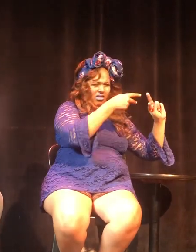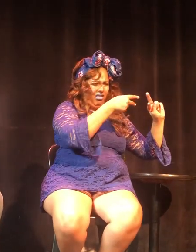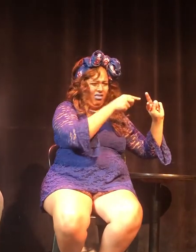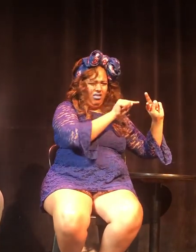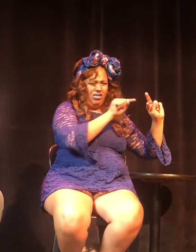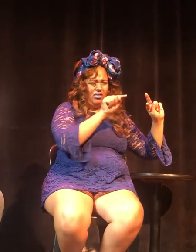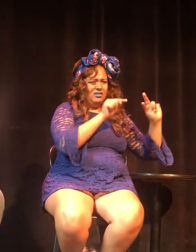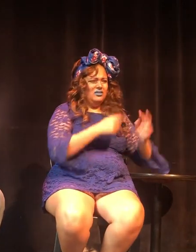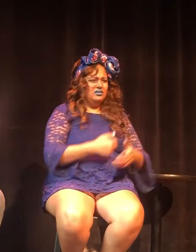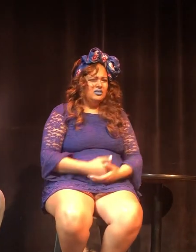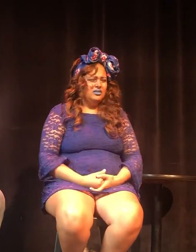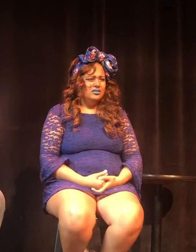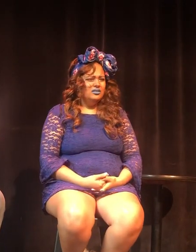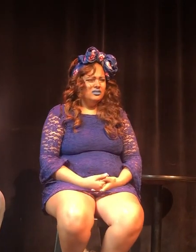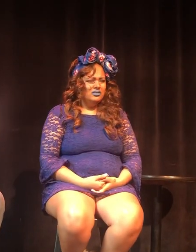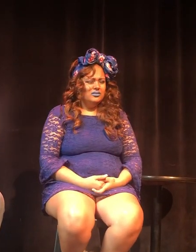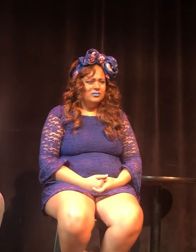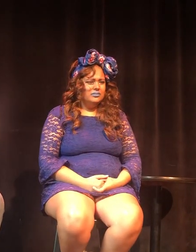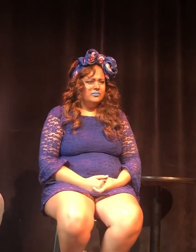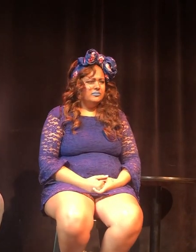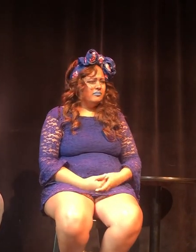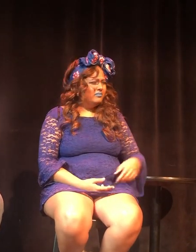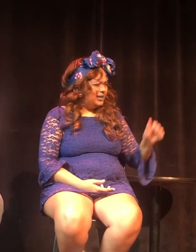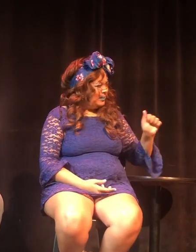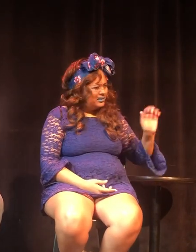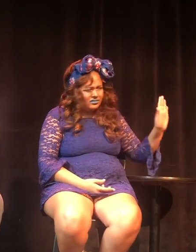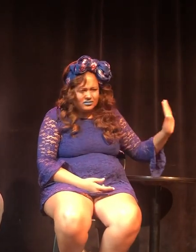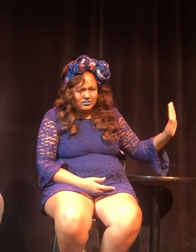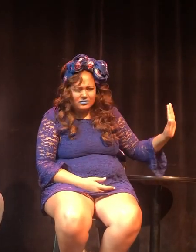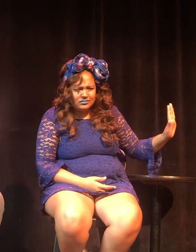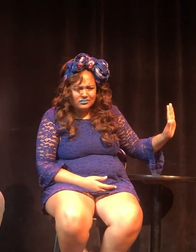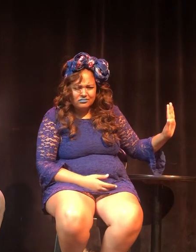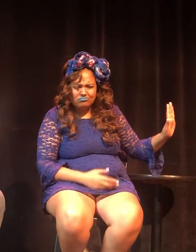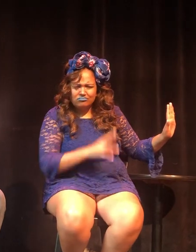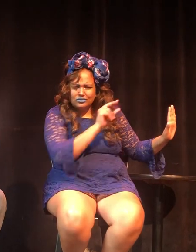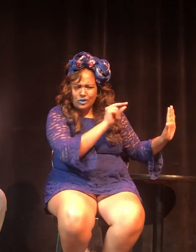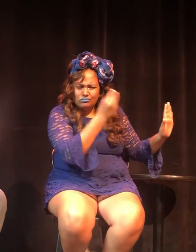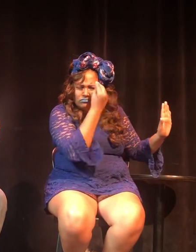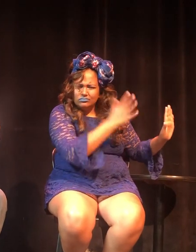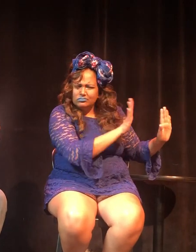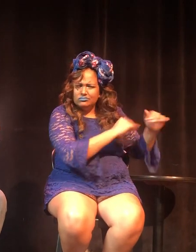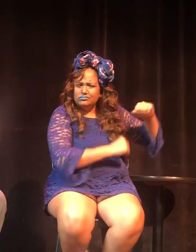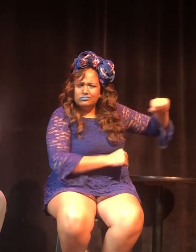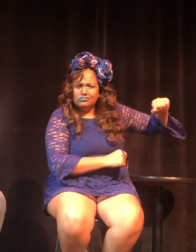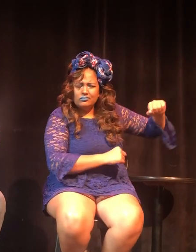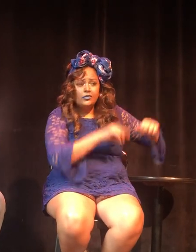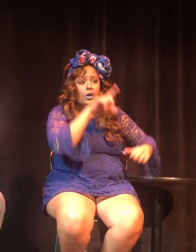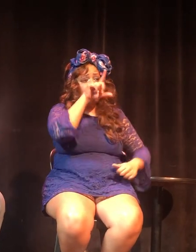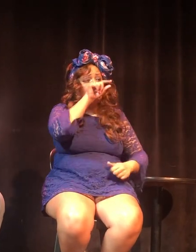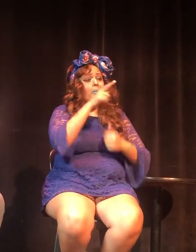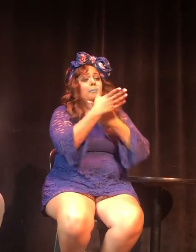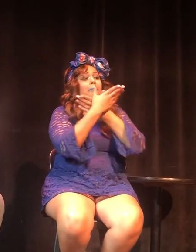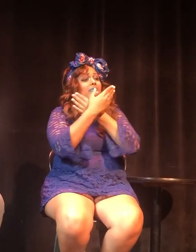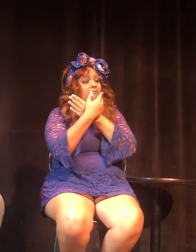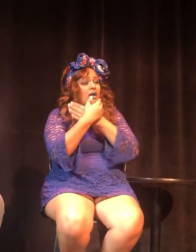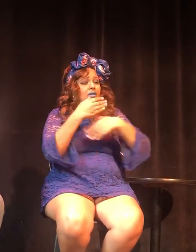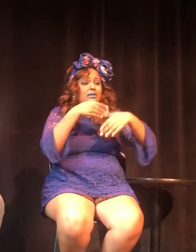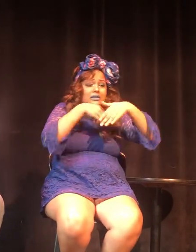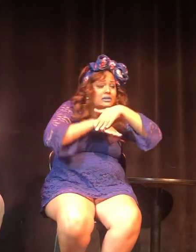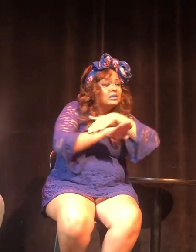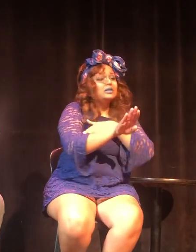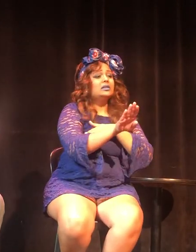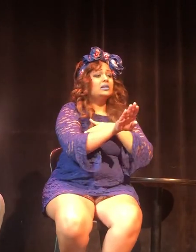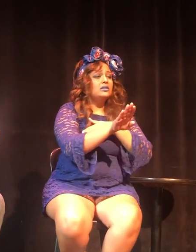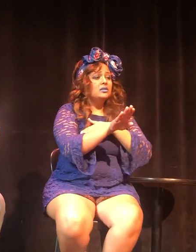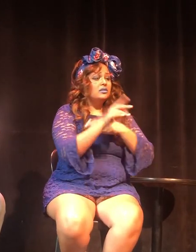Abby said, Nope. In birds, butterflies, and reptiles, the chromosomes are Z and W,